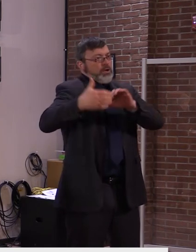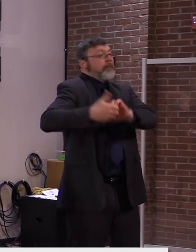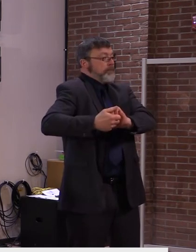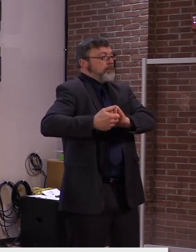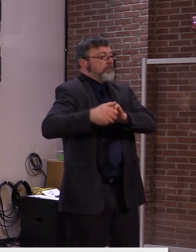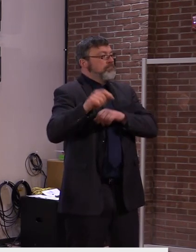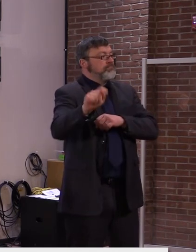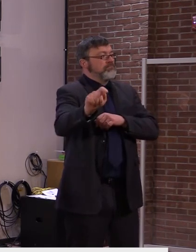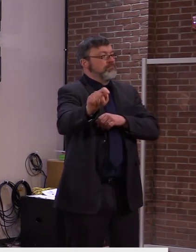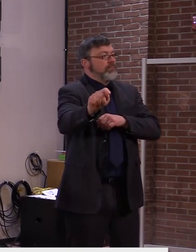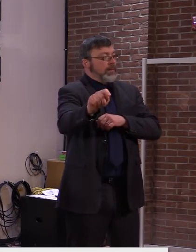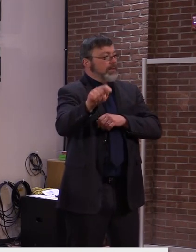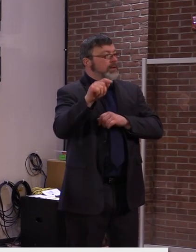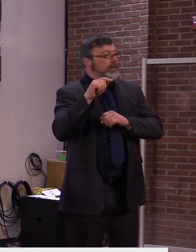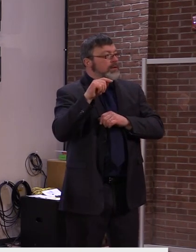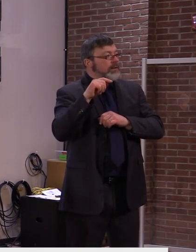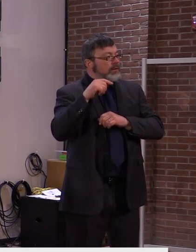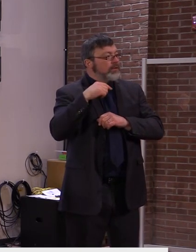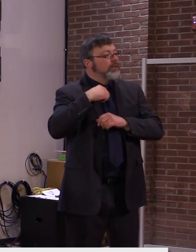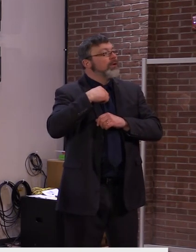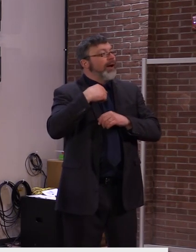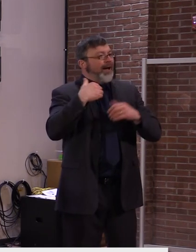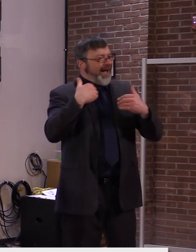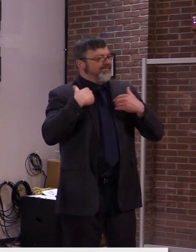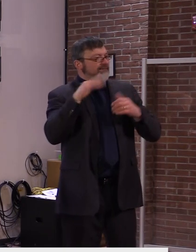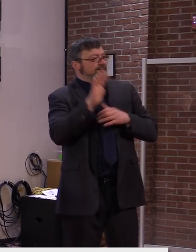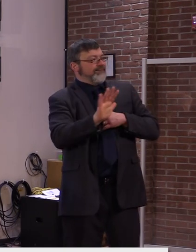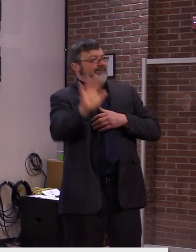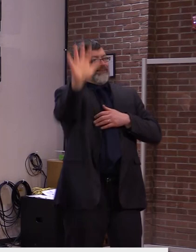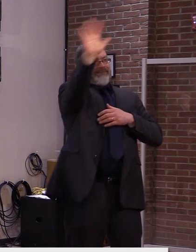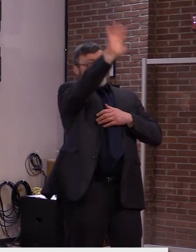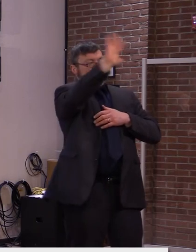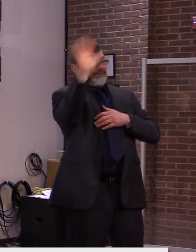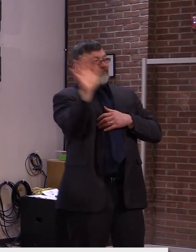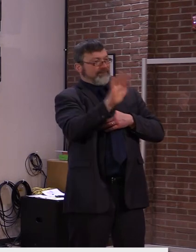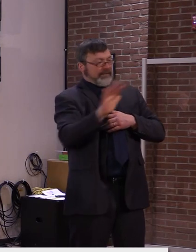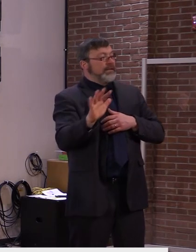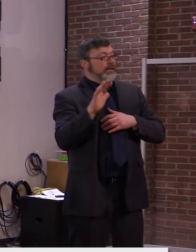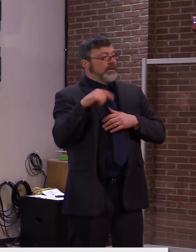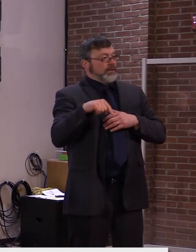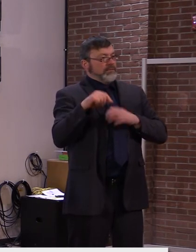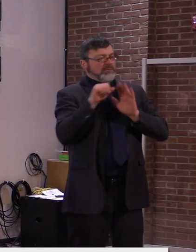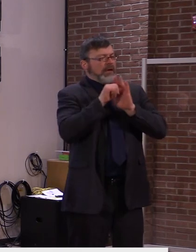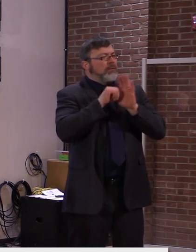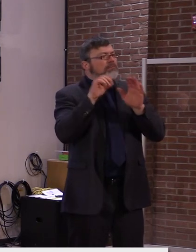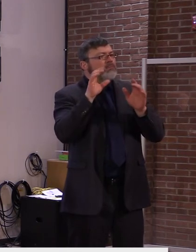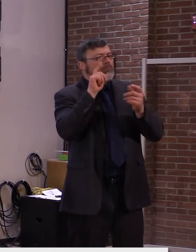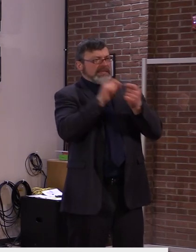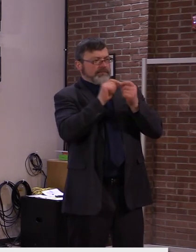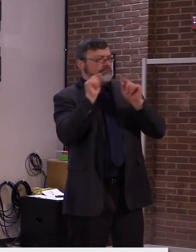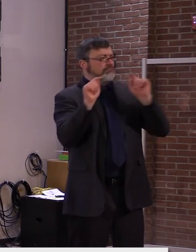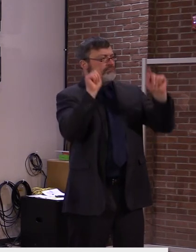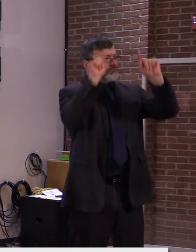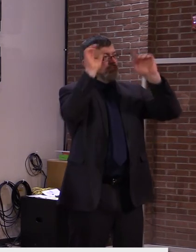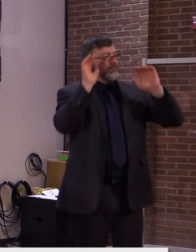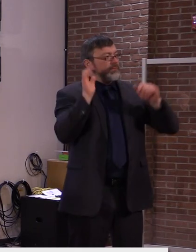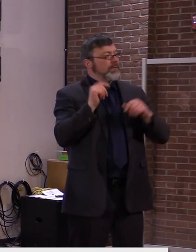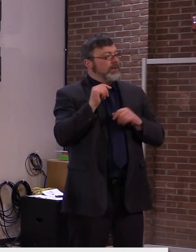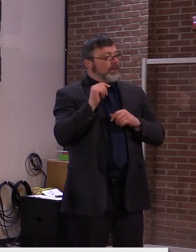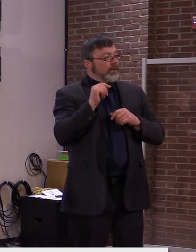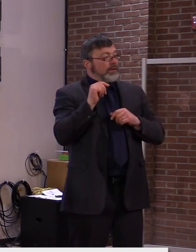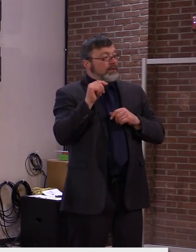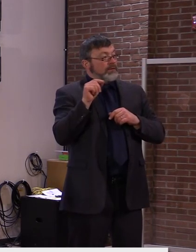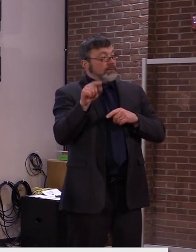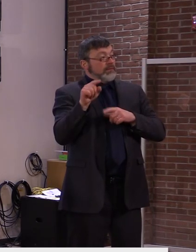Brattleboro, Bellis Falls, and Manchester. They are starting clinics today for Vermonters 75 and older on